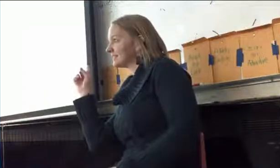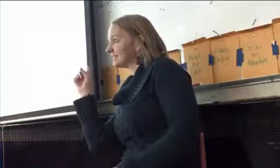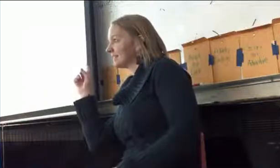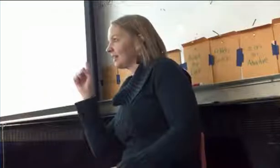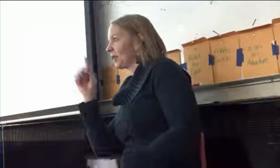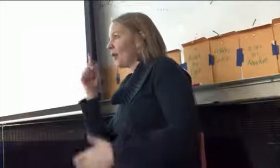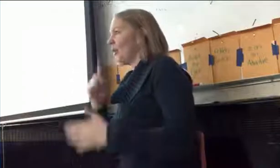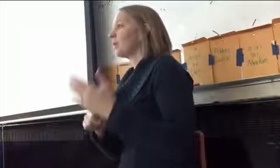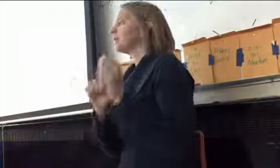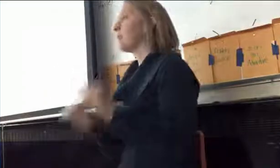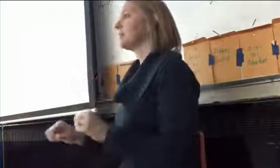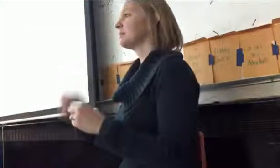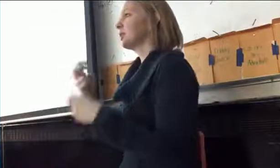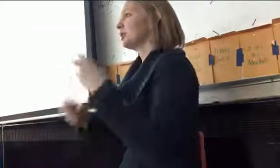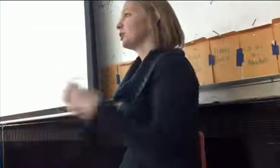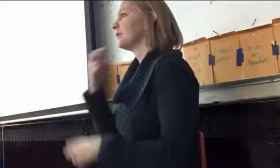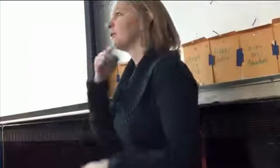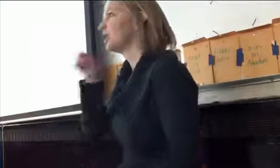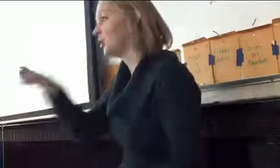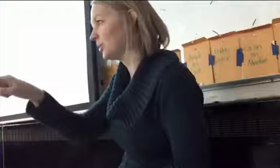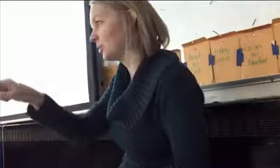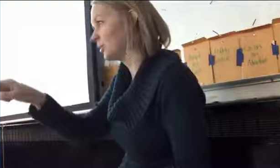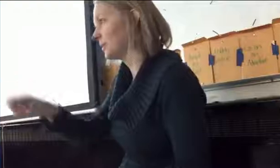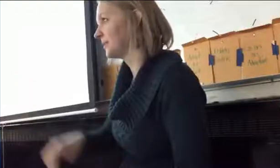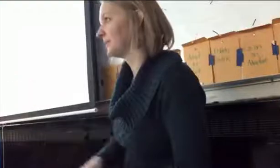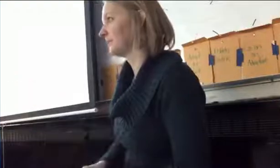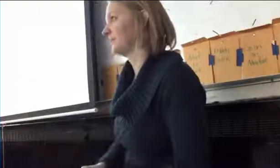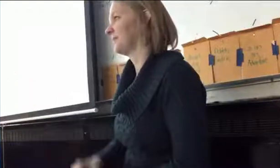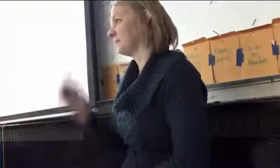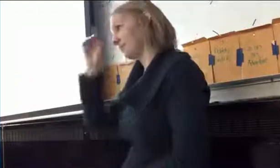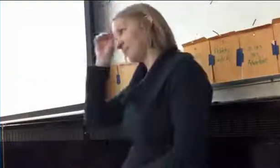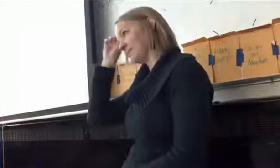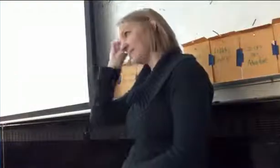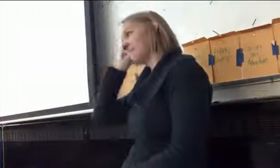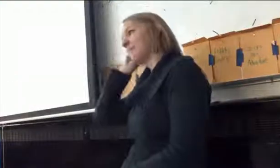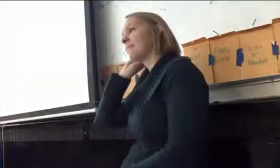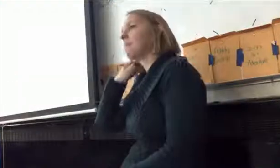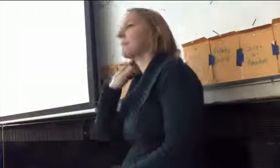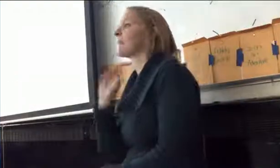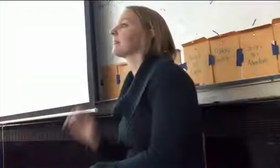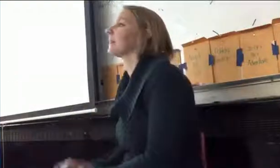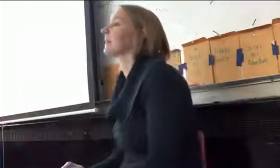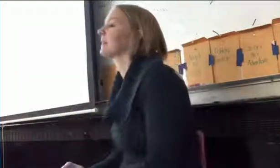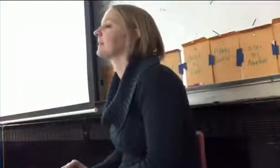some possible issues for you? Gross, kids. Well, write it down.